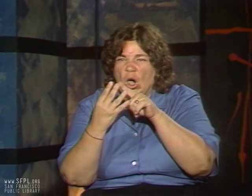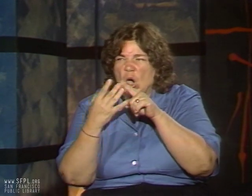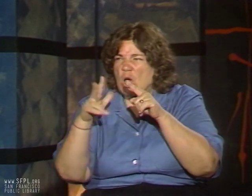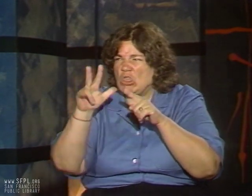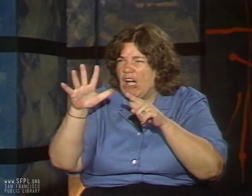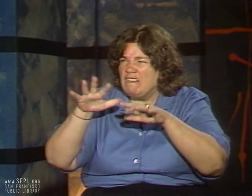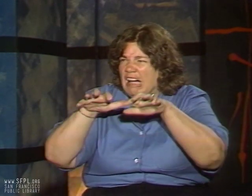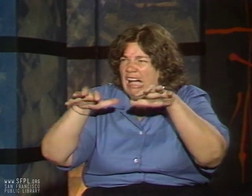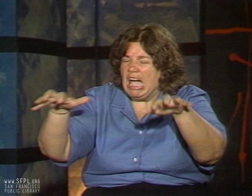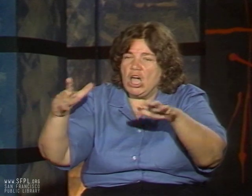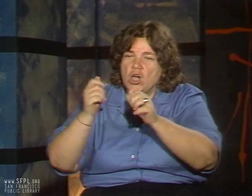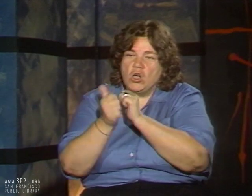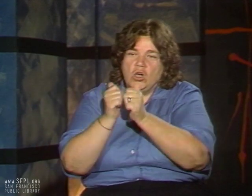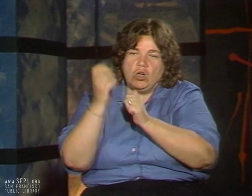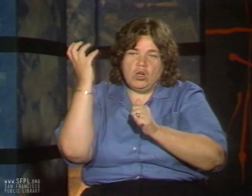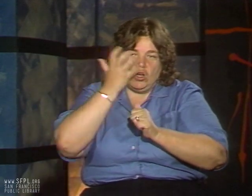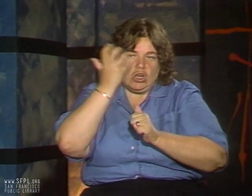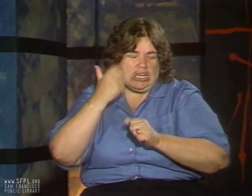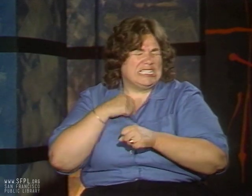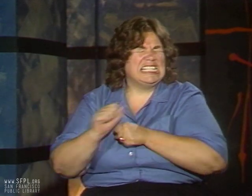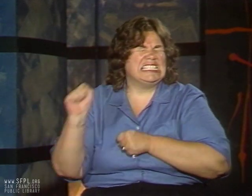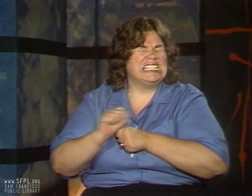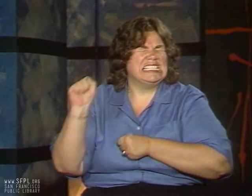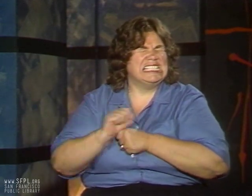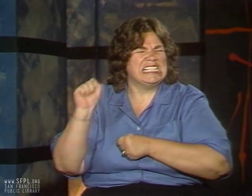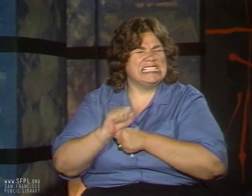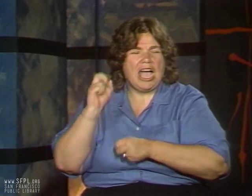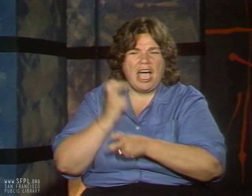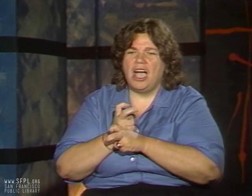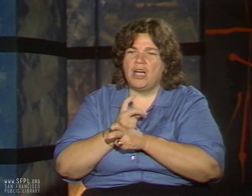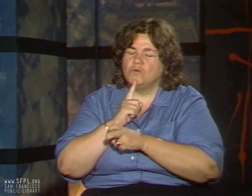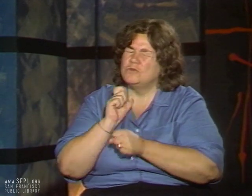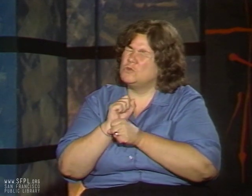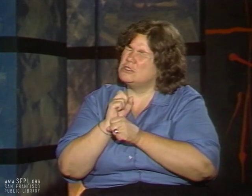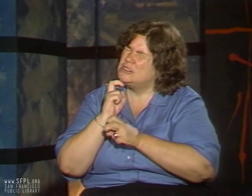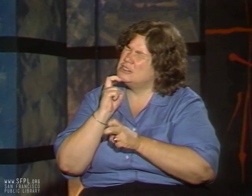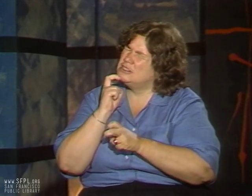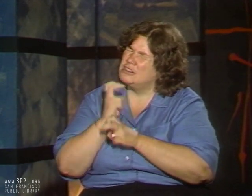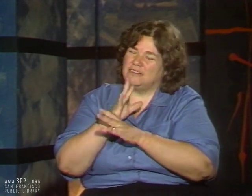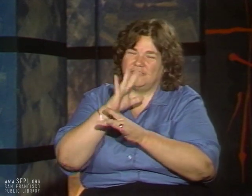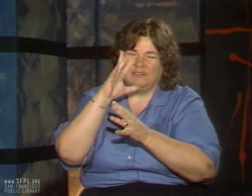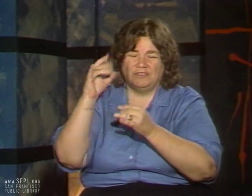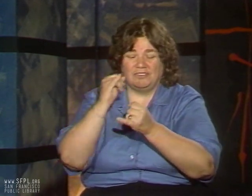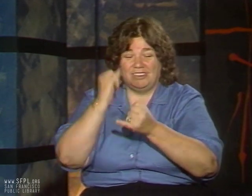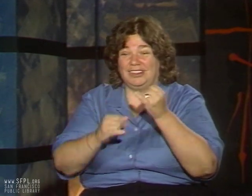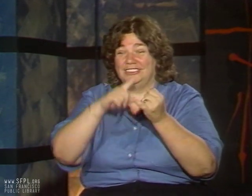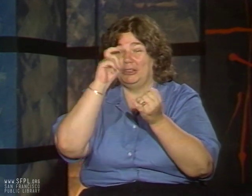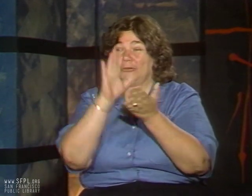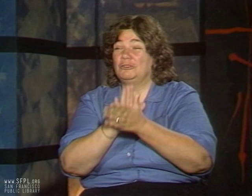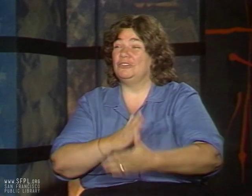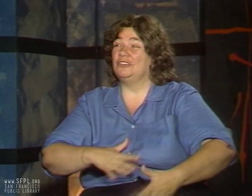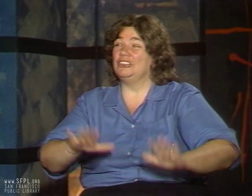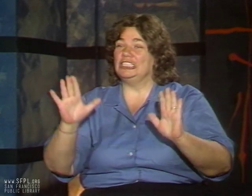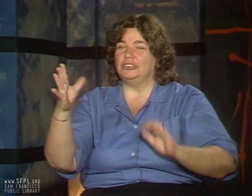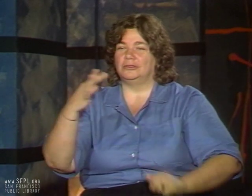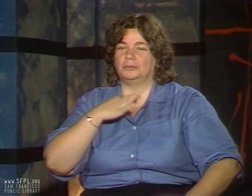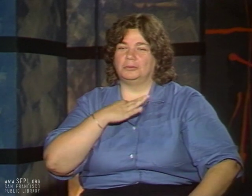sea of people all competing for those 4 slots. I never wanted or worked so hard for anything in